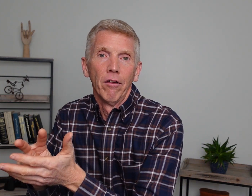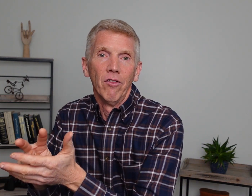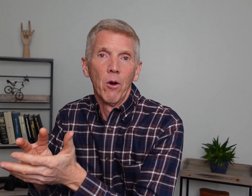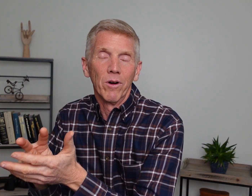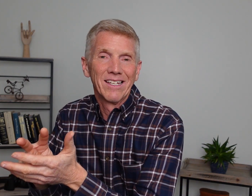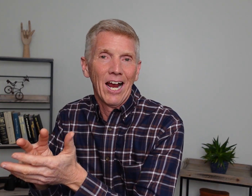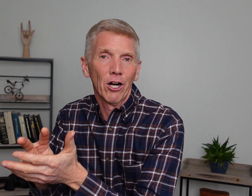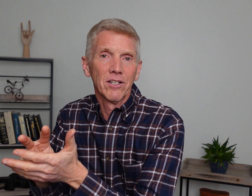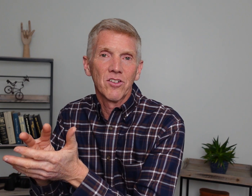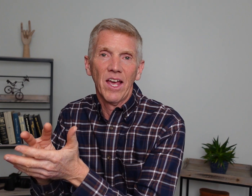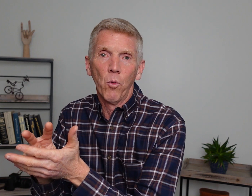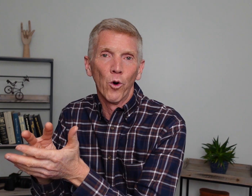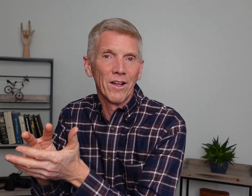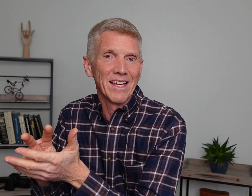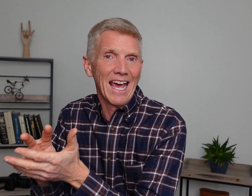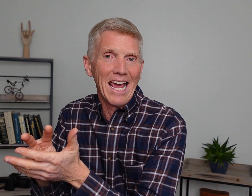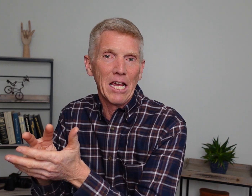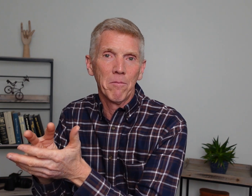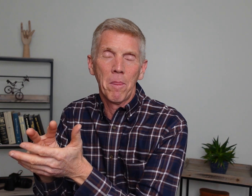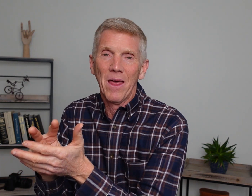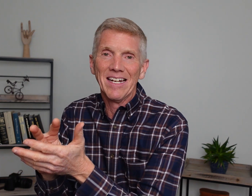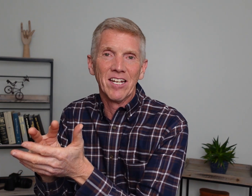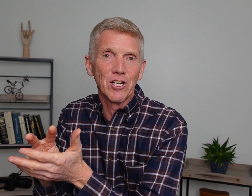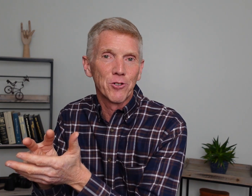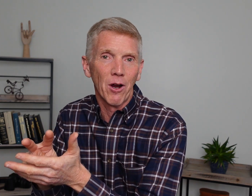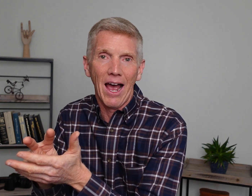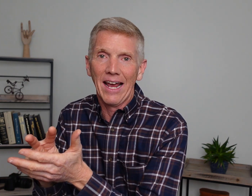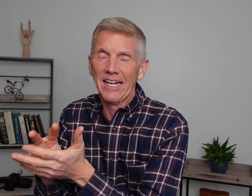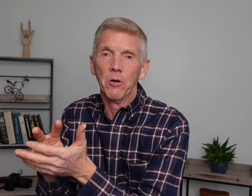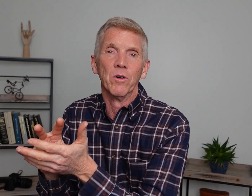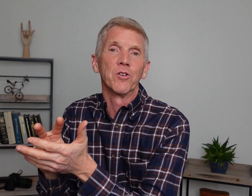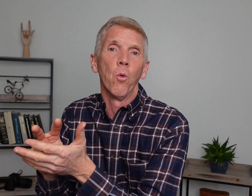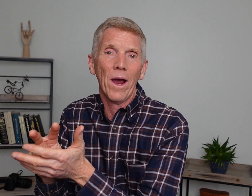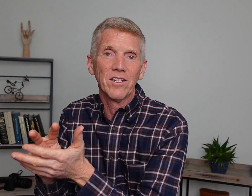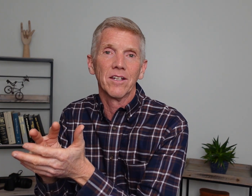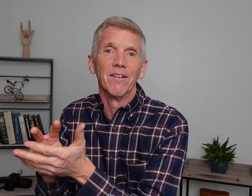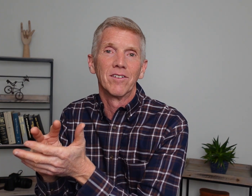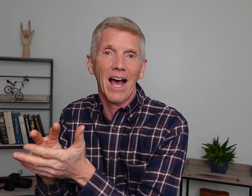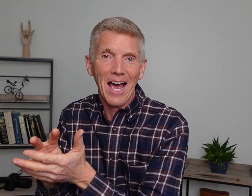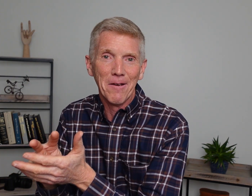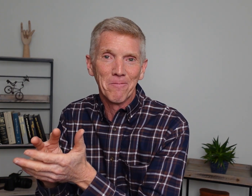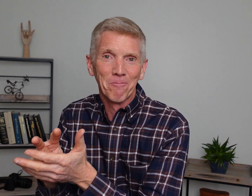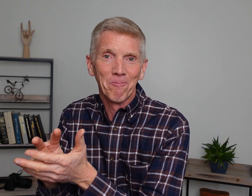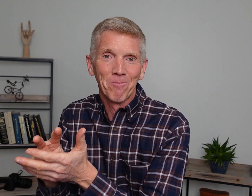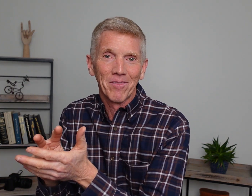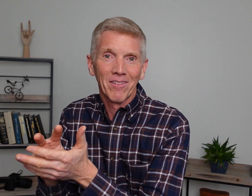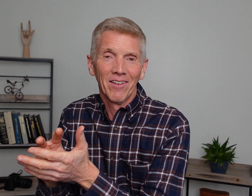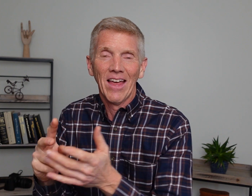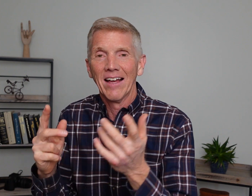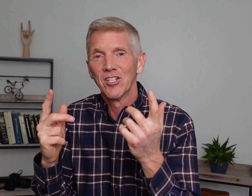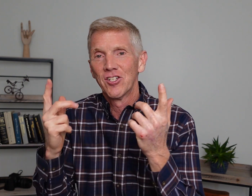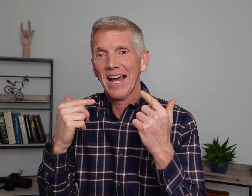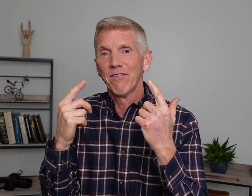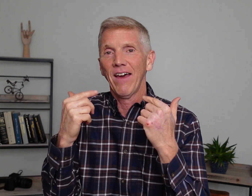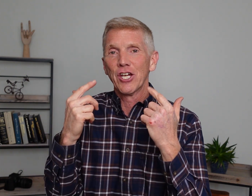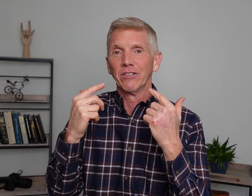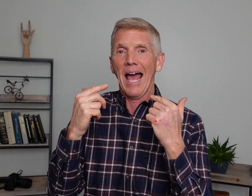They were careless. They weren't in the game. They didn't try. It was a waste of time. That second facial